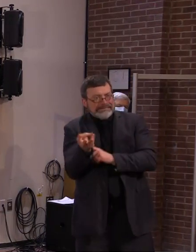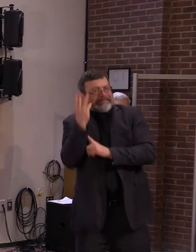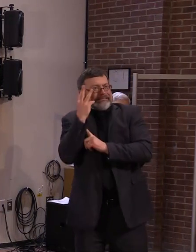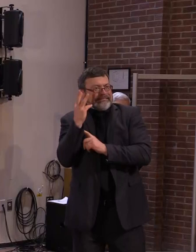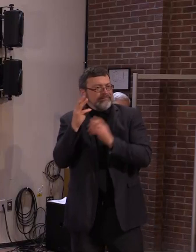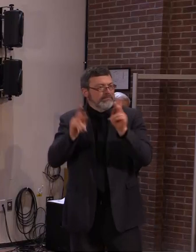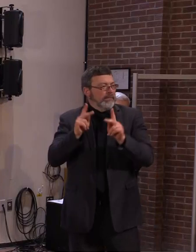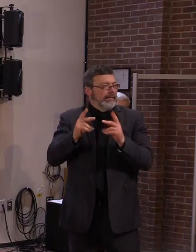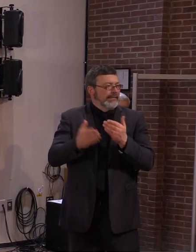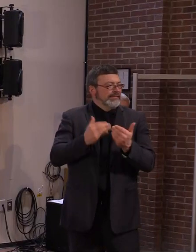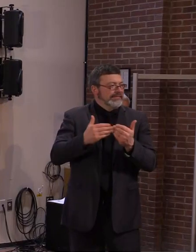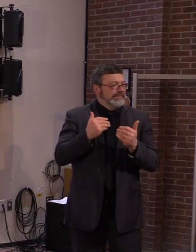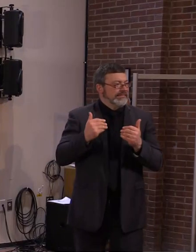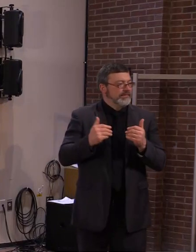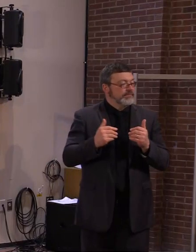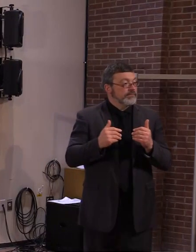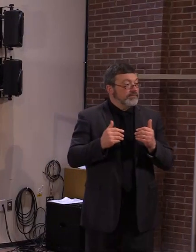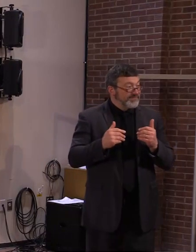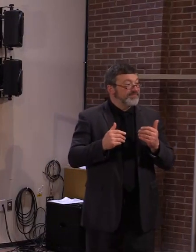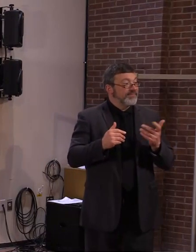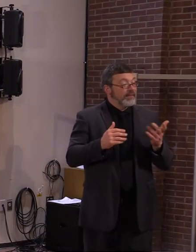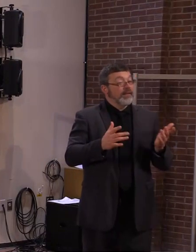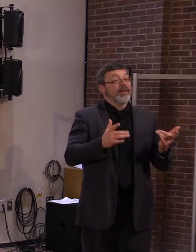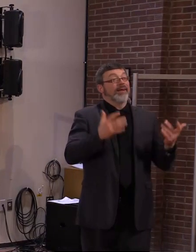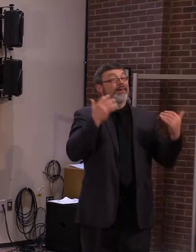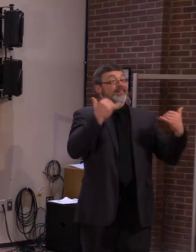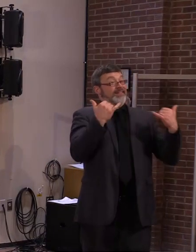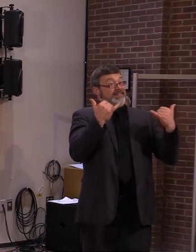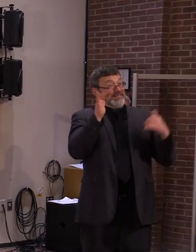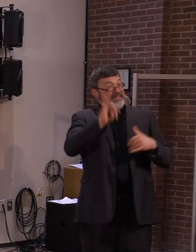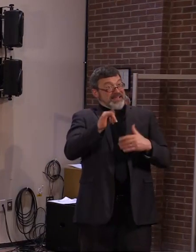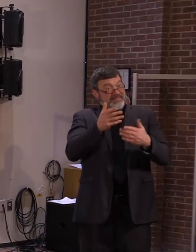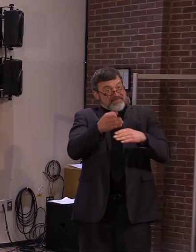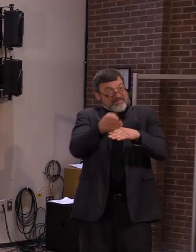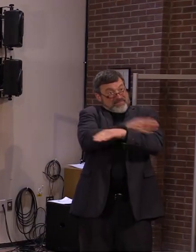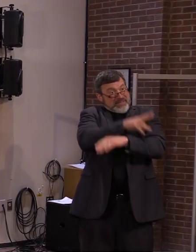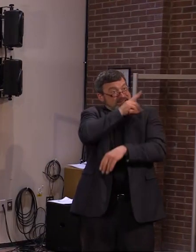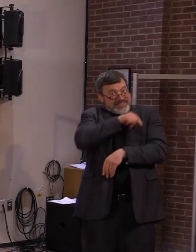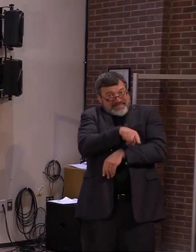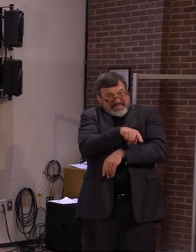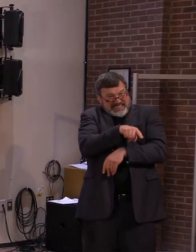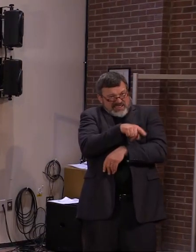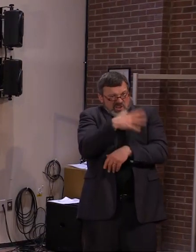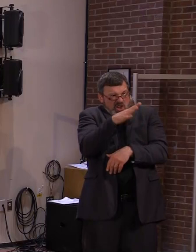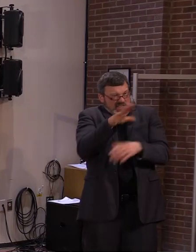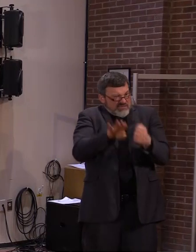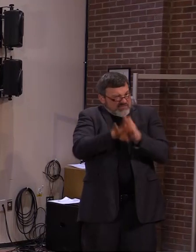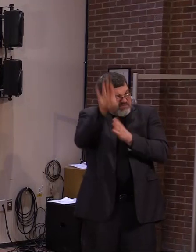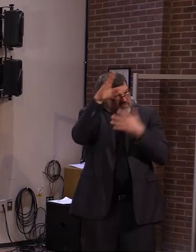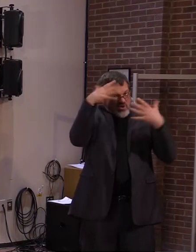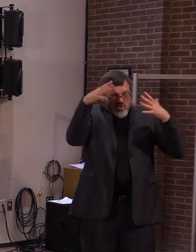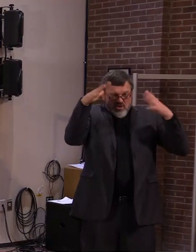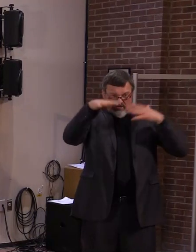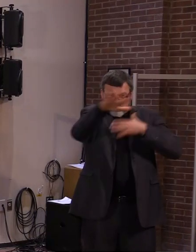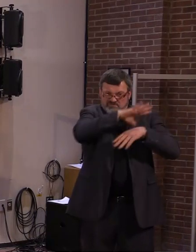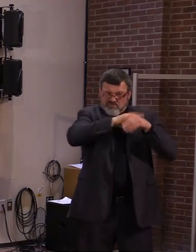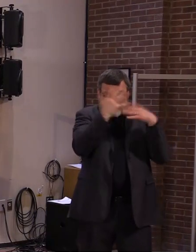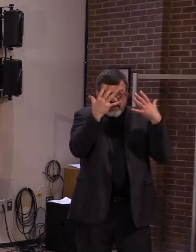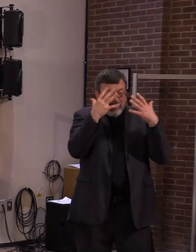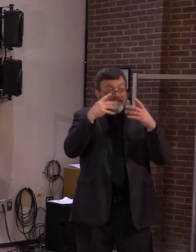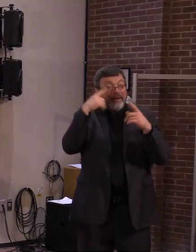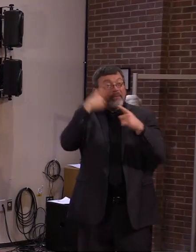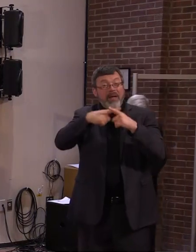increase exponentially. And when there are more cases in our communities, they show up in our schools, our workplaces, healthcare